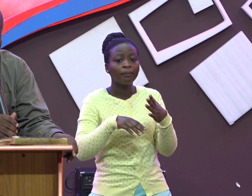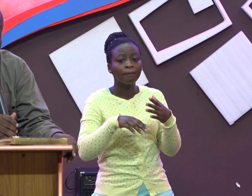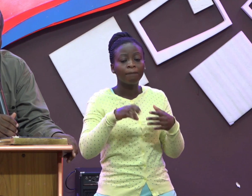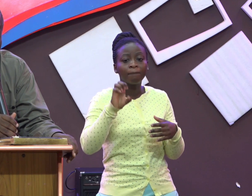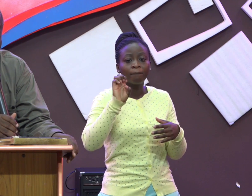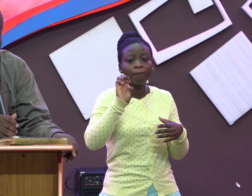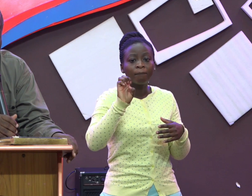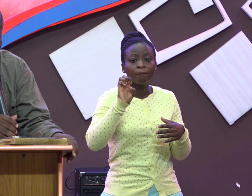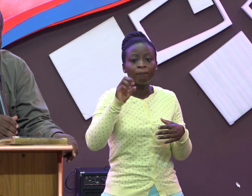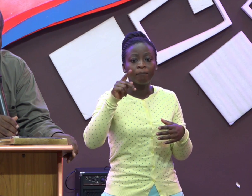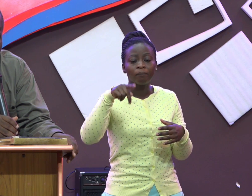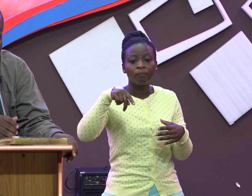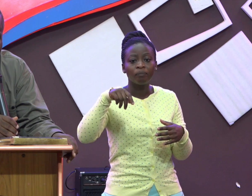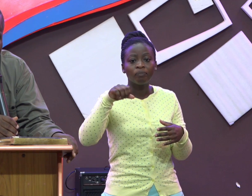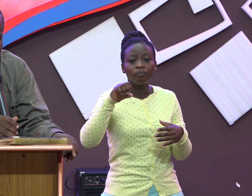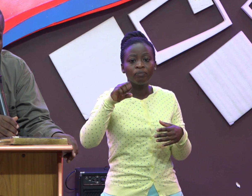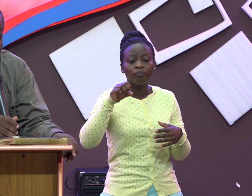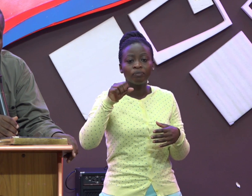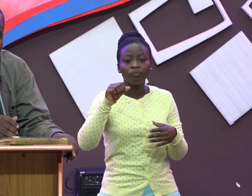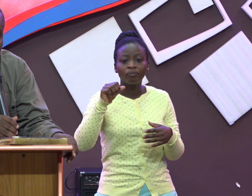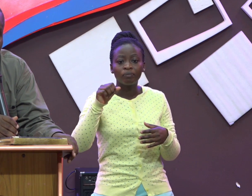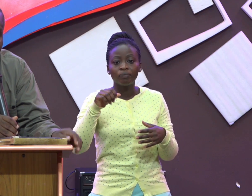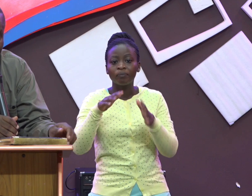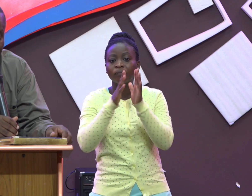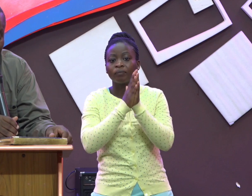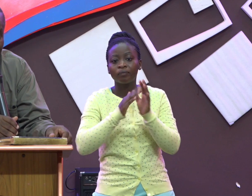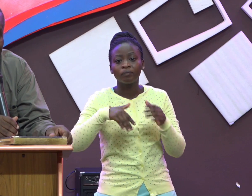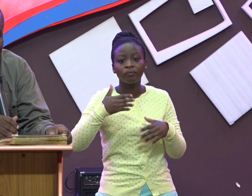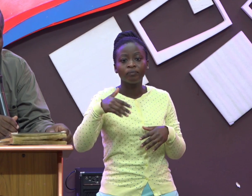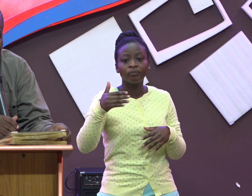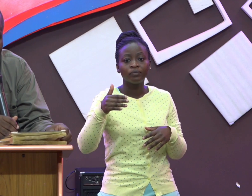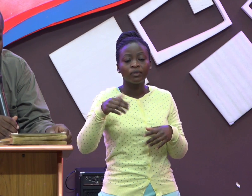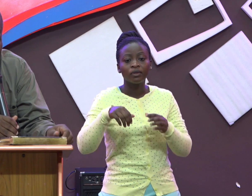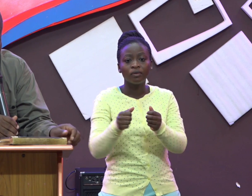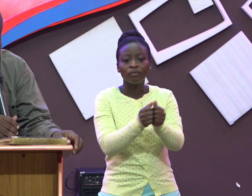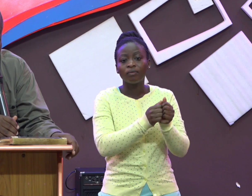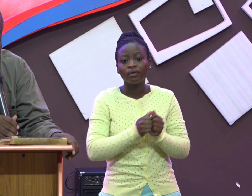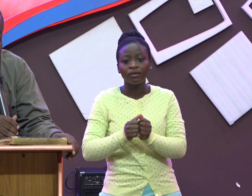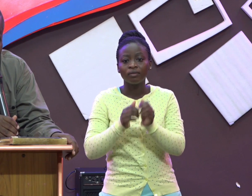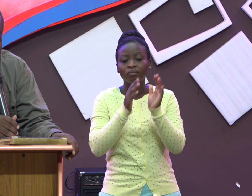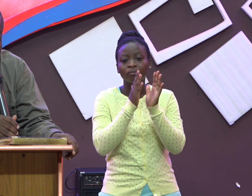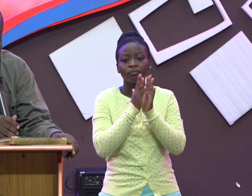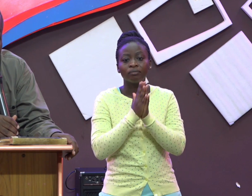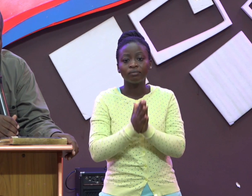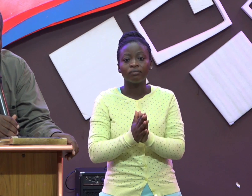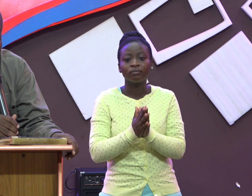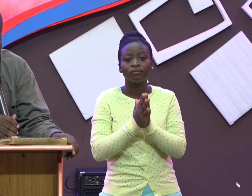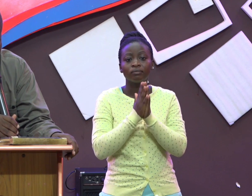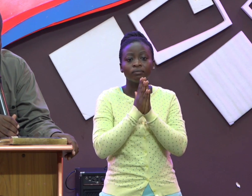Ephesians 6:17-18. Nga musabanga bulikasera. Praying always. No kusabanga no kwega irira kona. With prayer and all